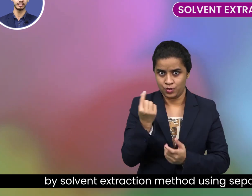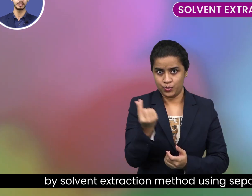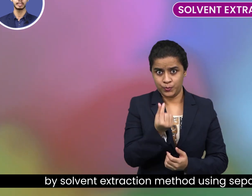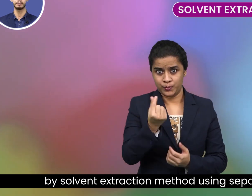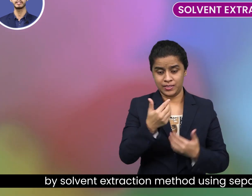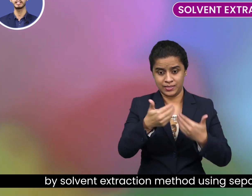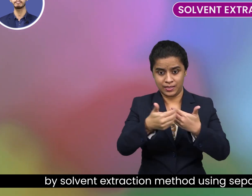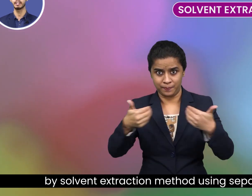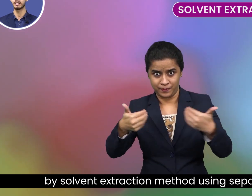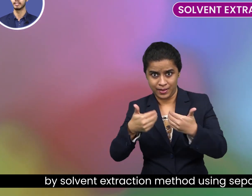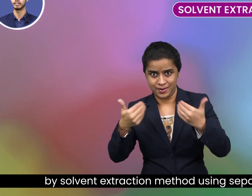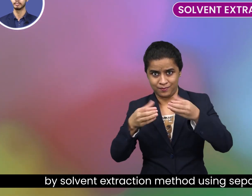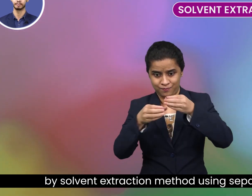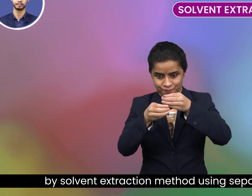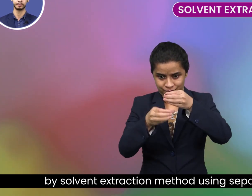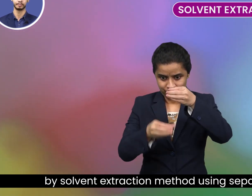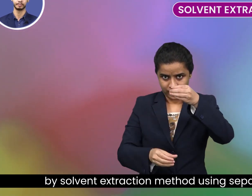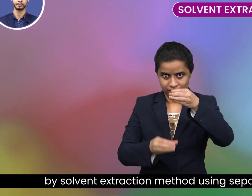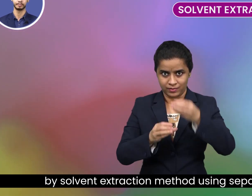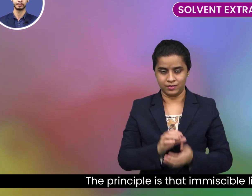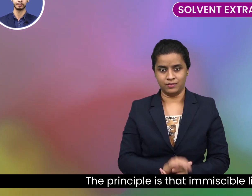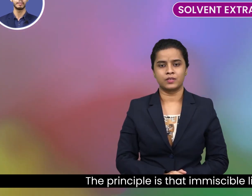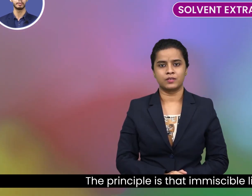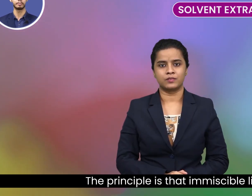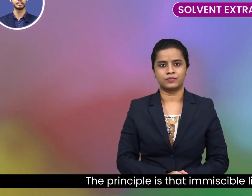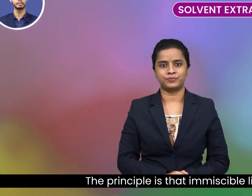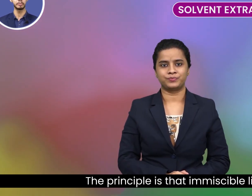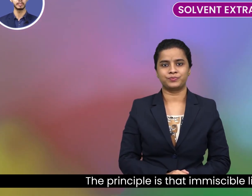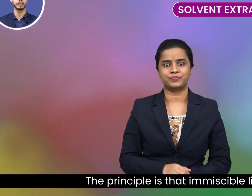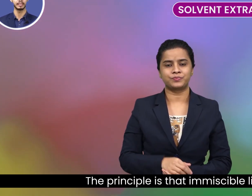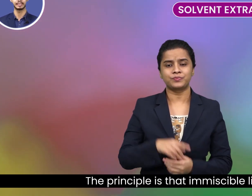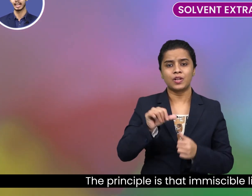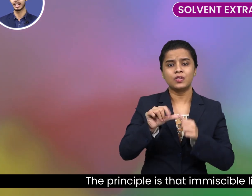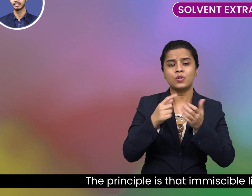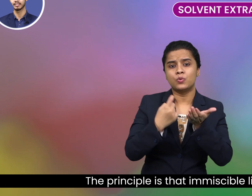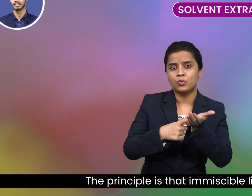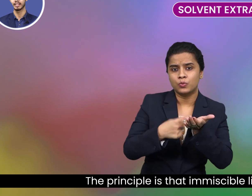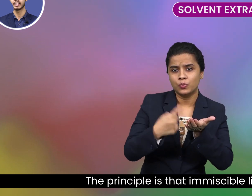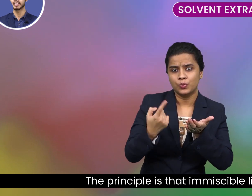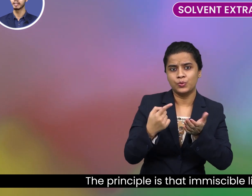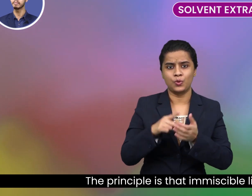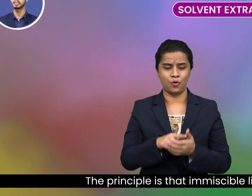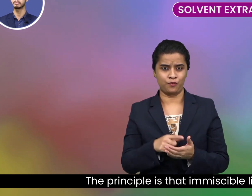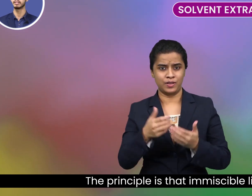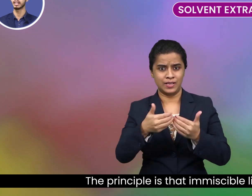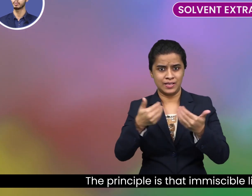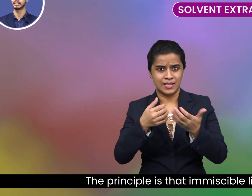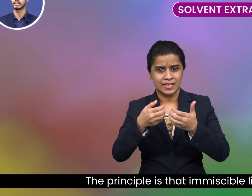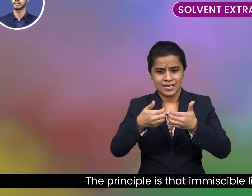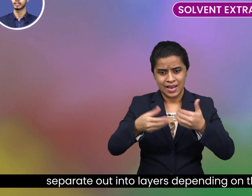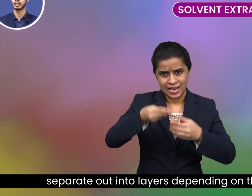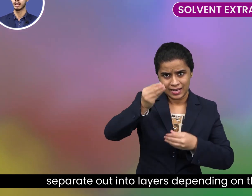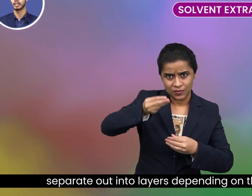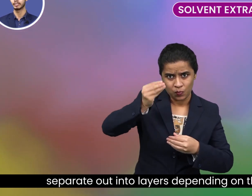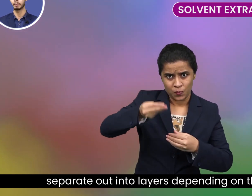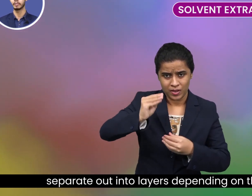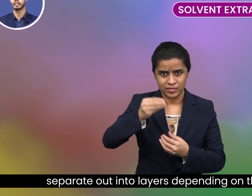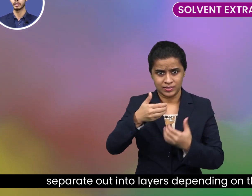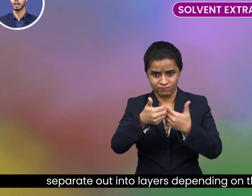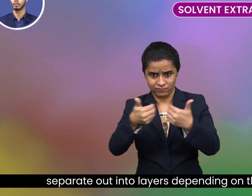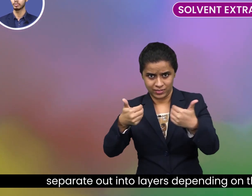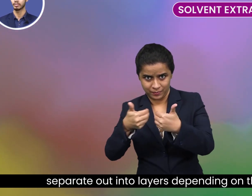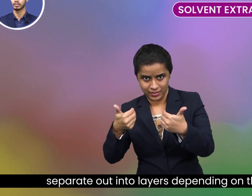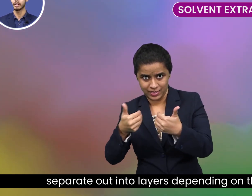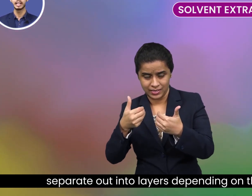using a separating funnel. The principle is that immiscible liquids